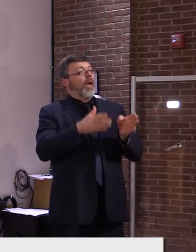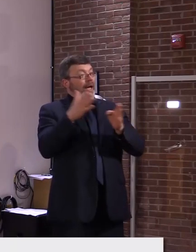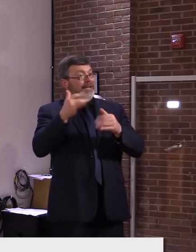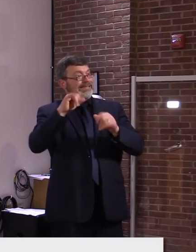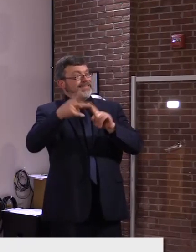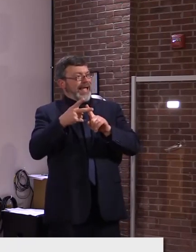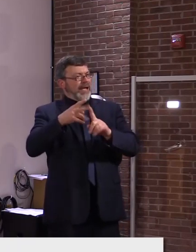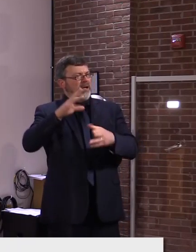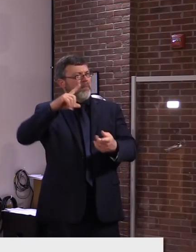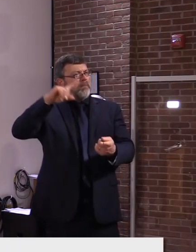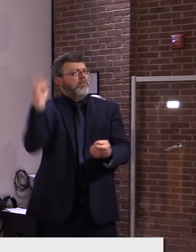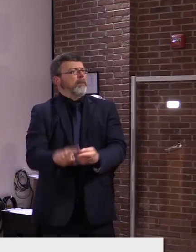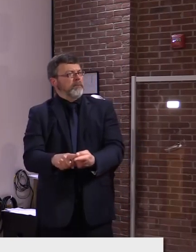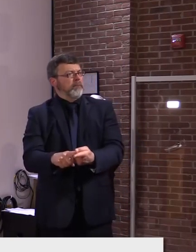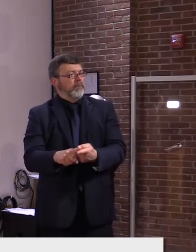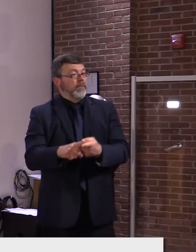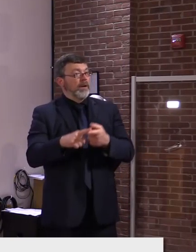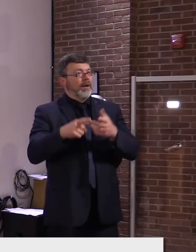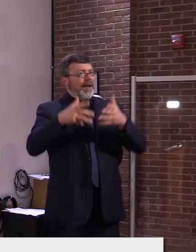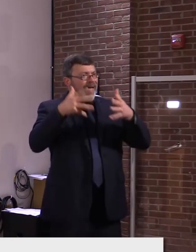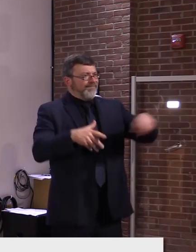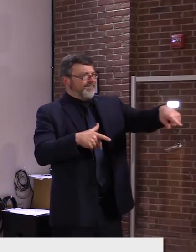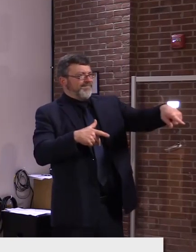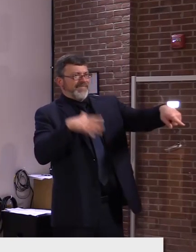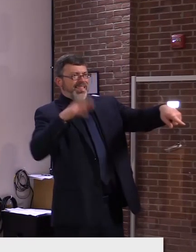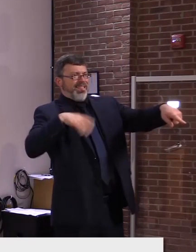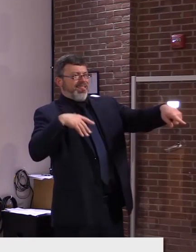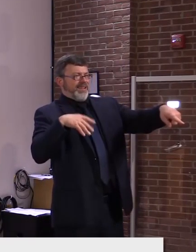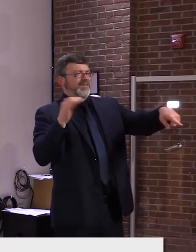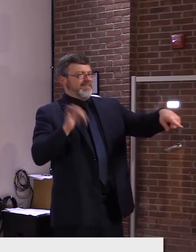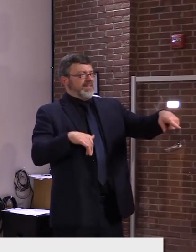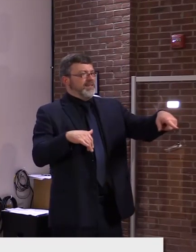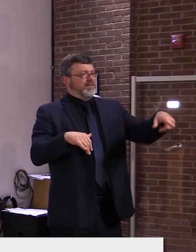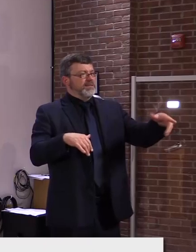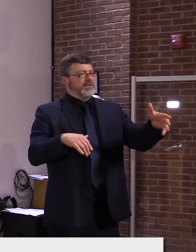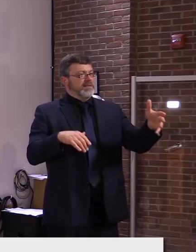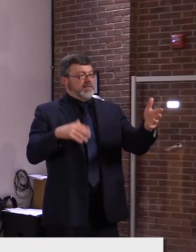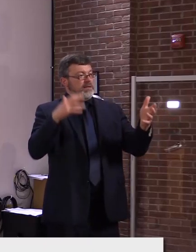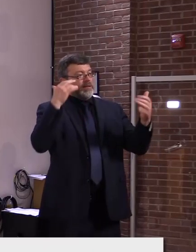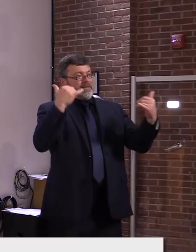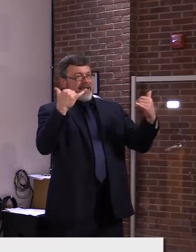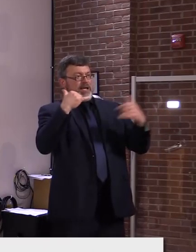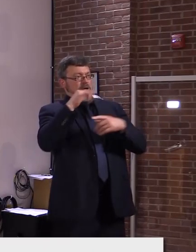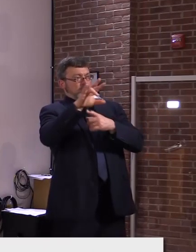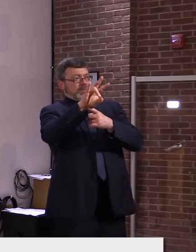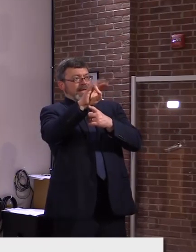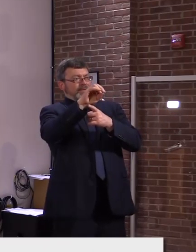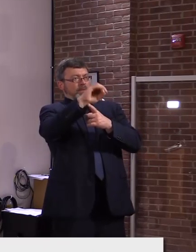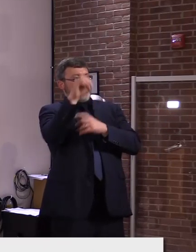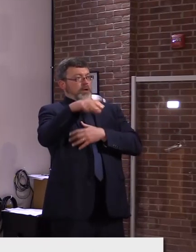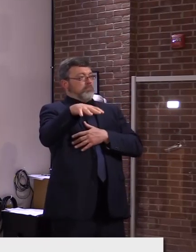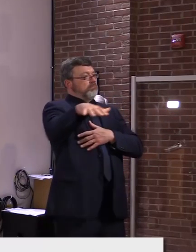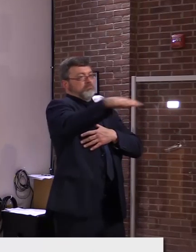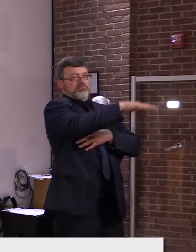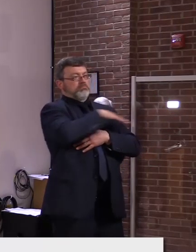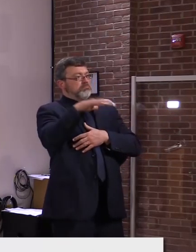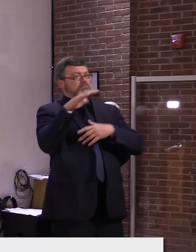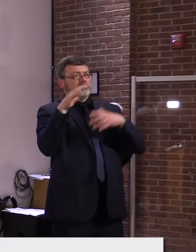it. Even if we're at 70% of the total population. So that's really what we're trying